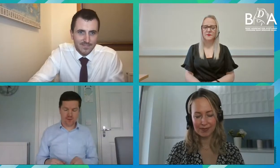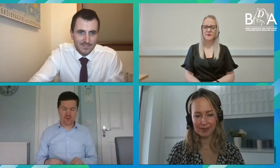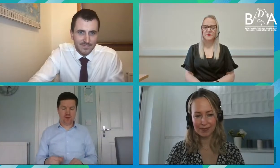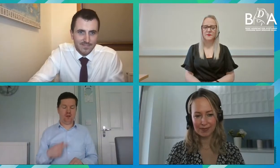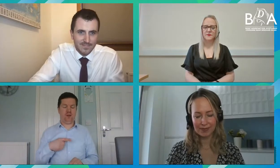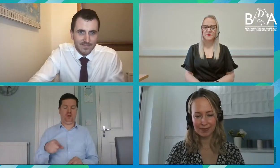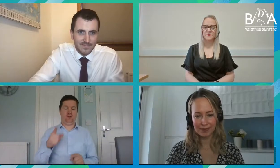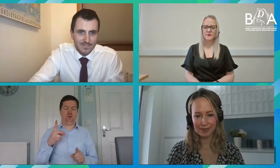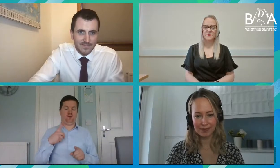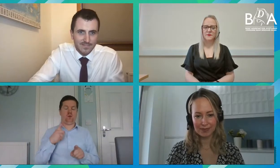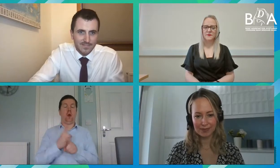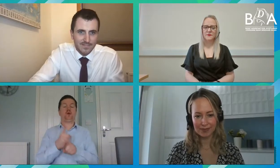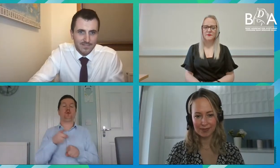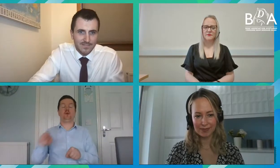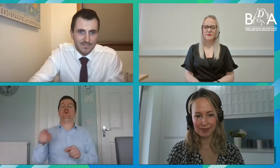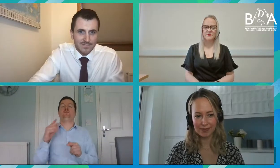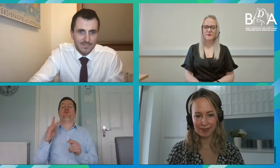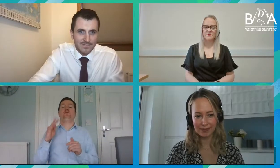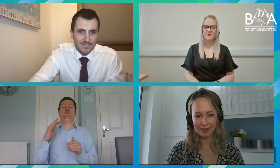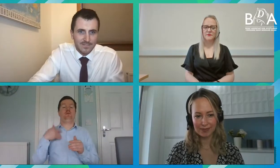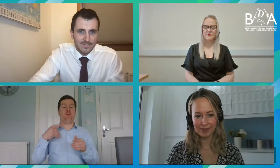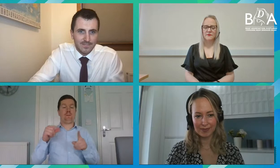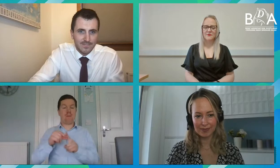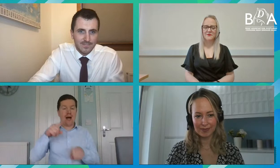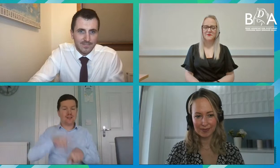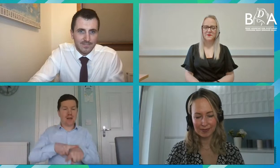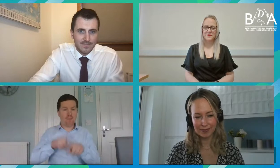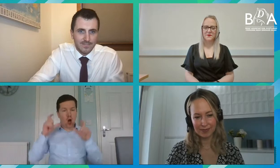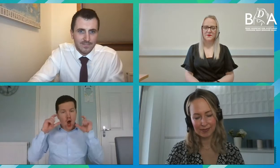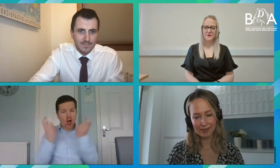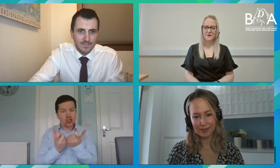onto my SVQ level 3.